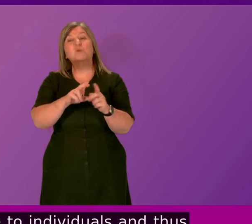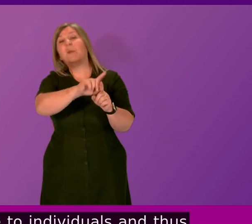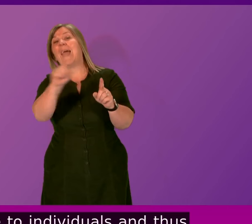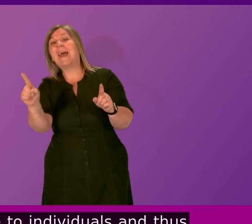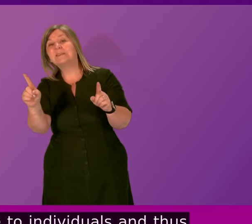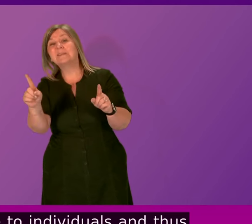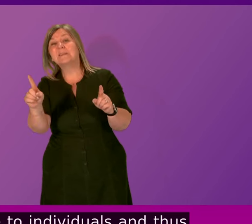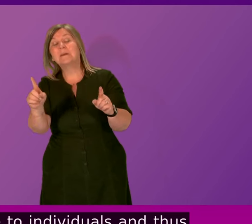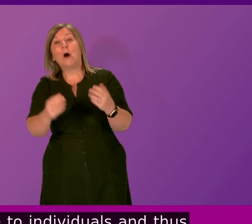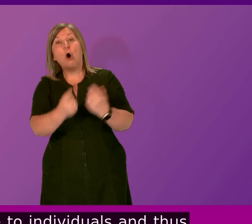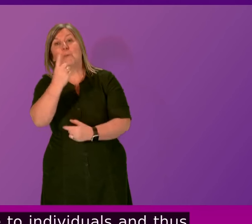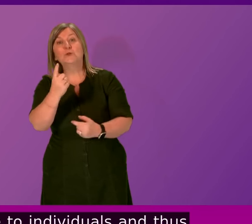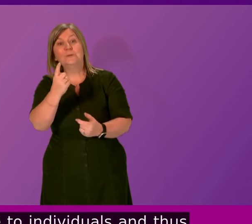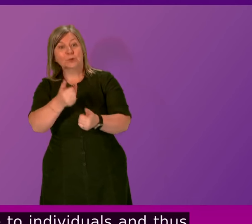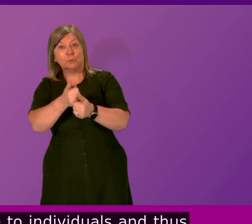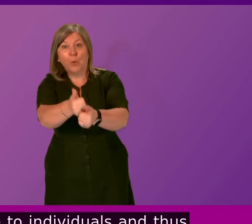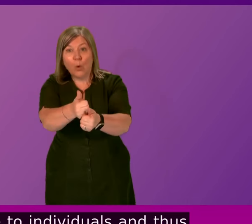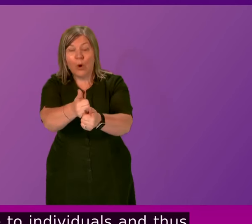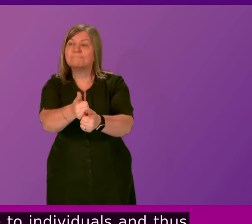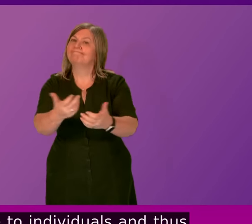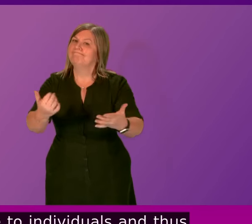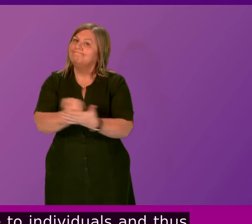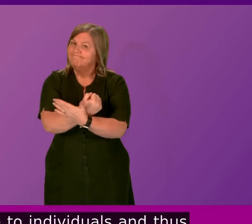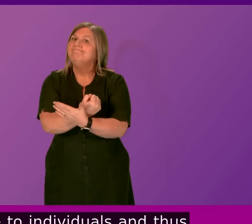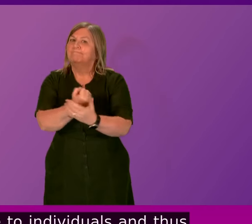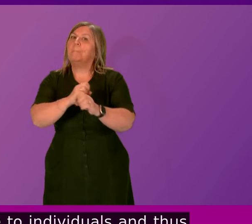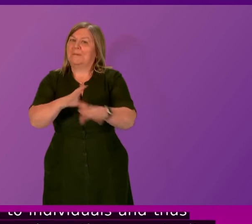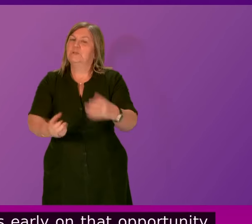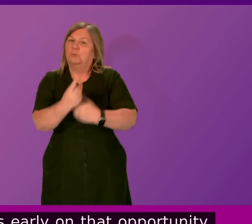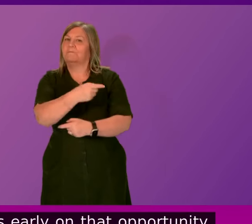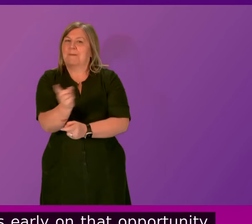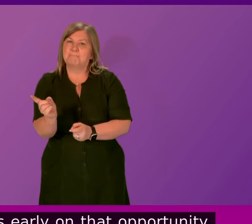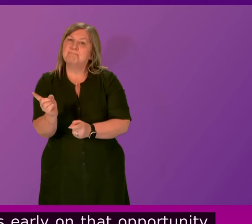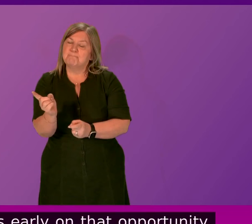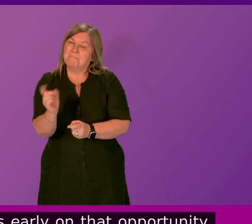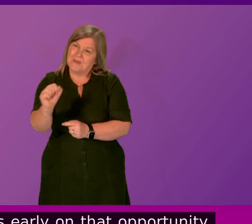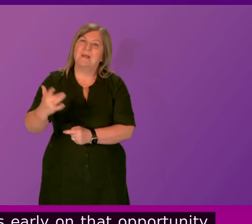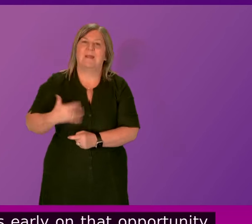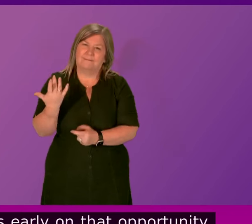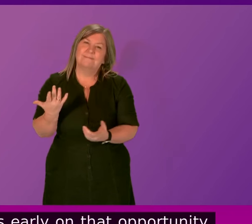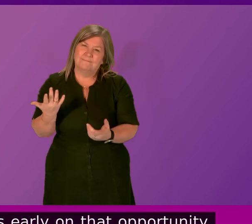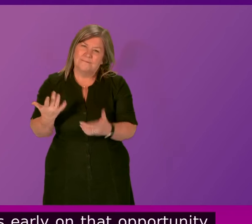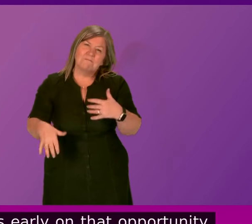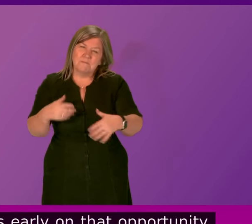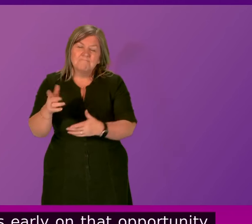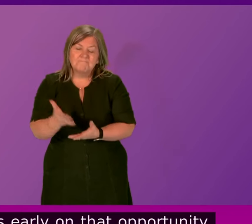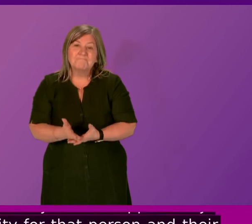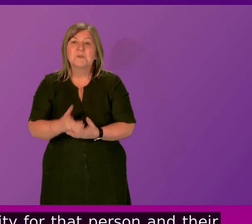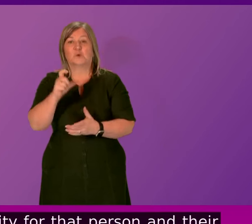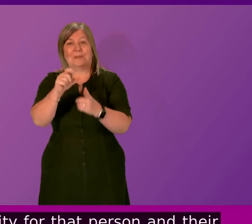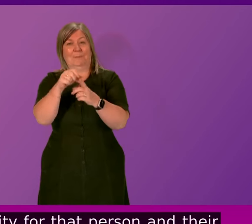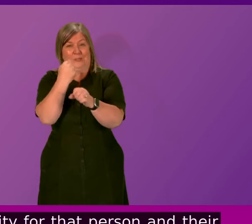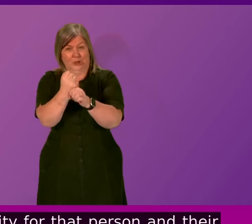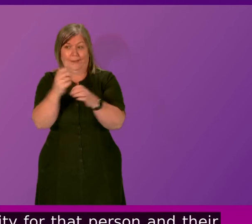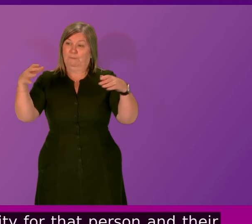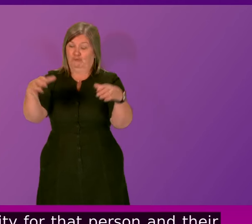that opportunity, then it is a missed opportunity for that person and their life. The cross-party group in the Scottish